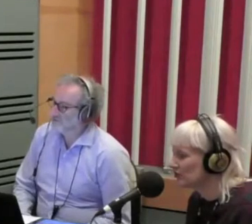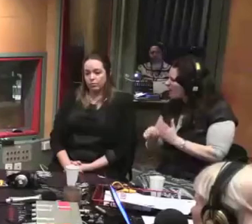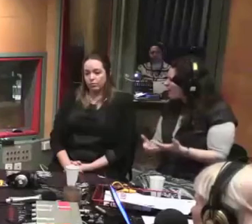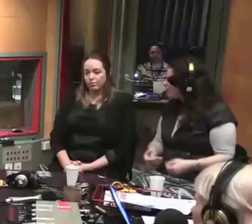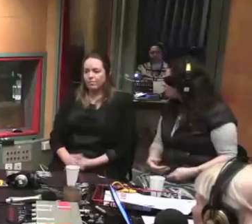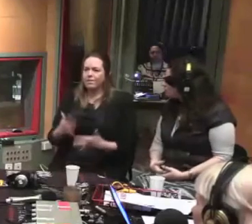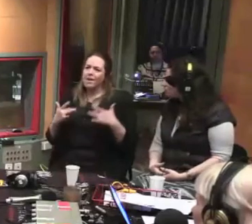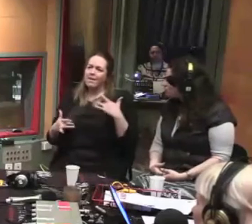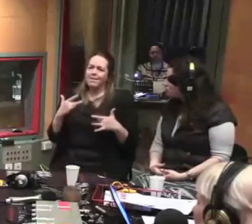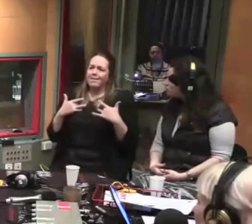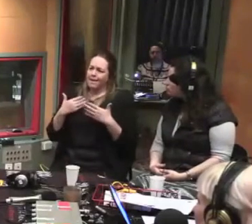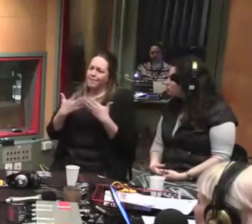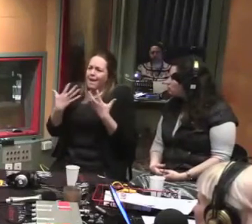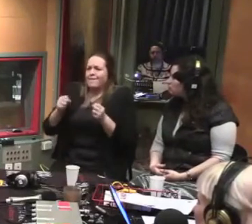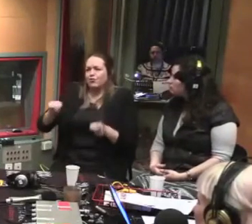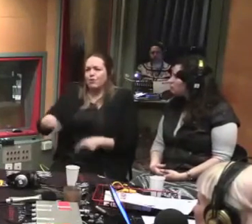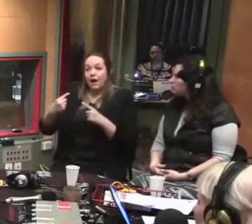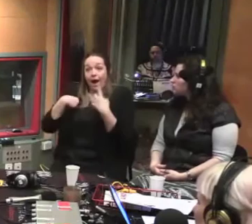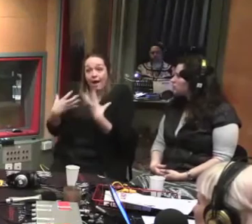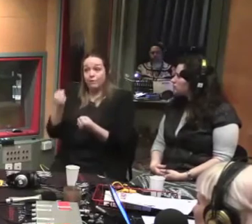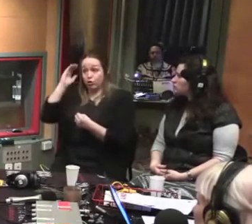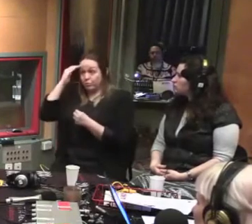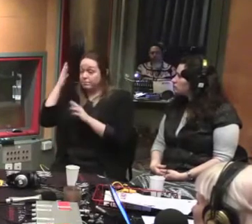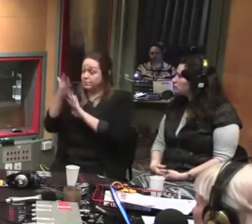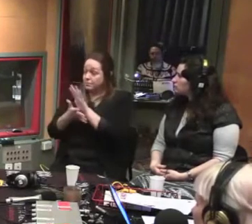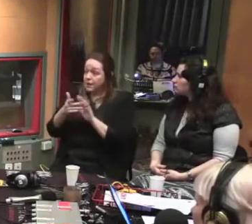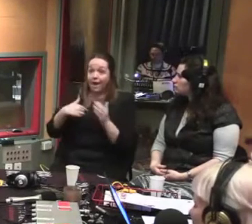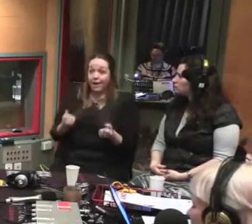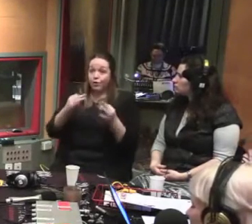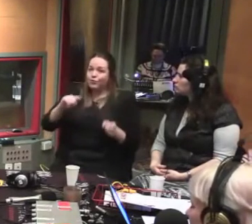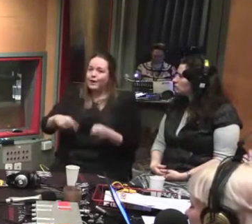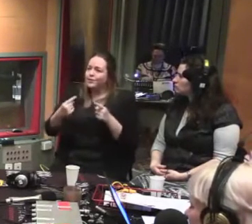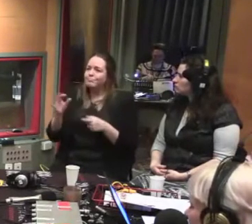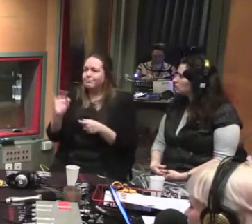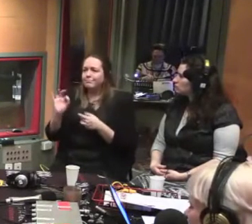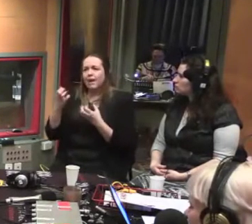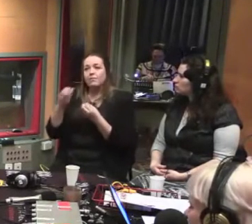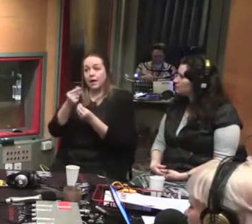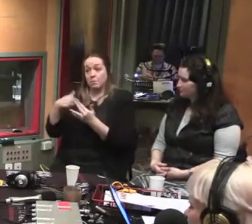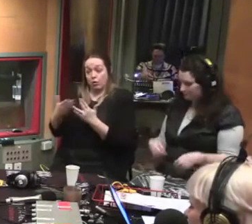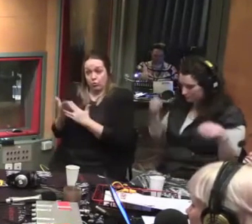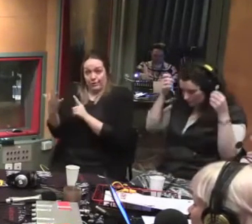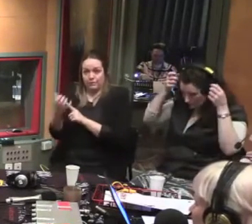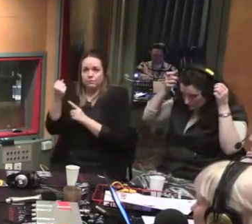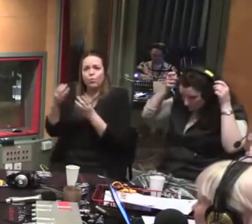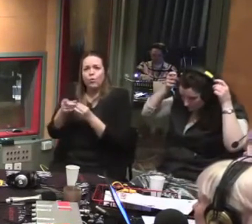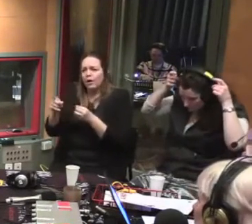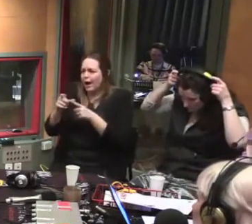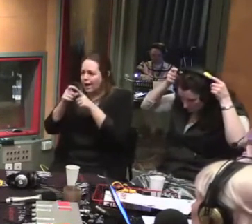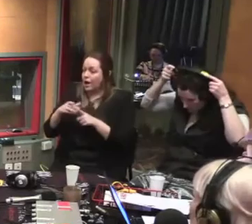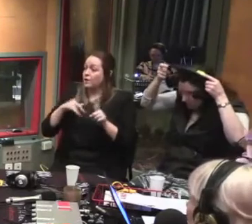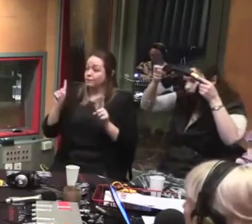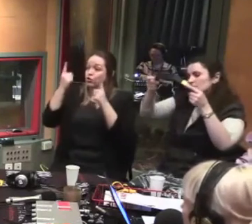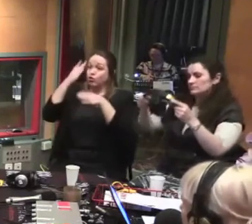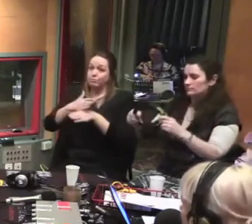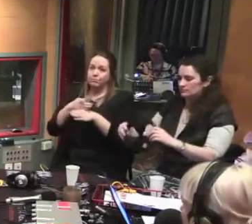been without challenges, and just because I'm determined to do things doesn't mean that some of them haven't been pretty hard to do, and finding my first job was